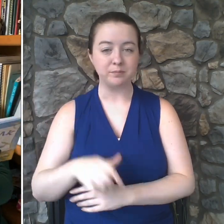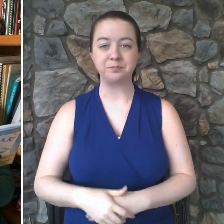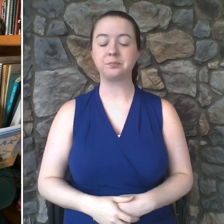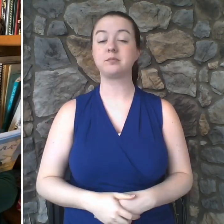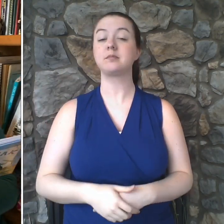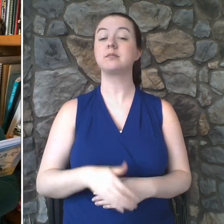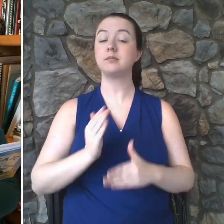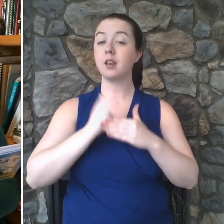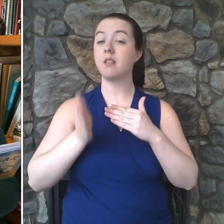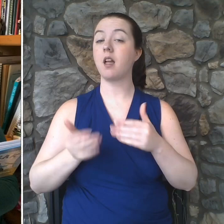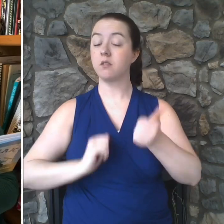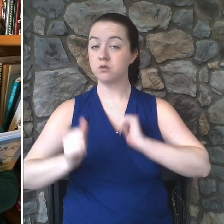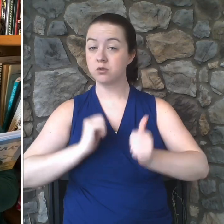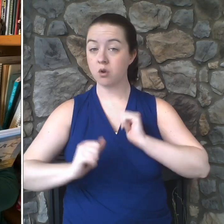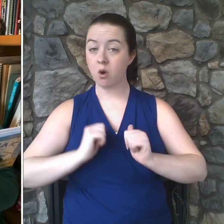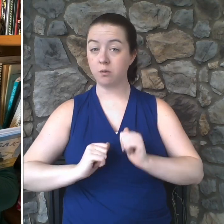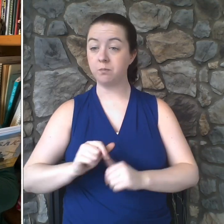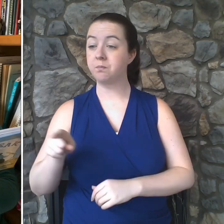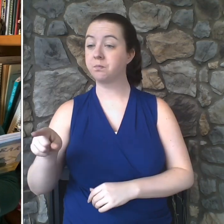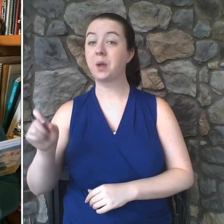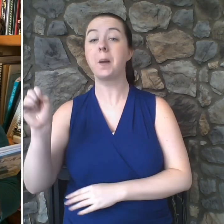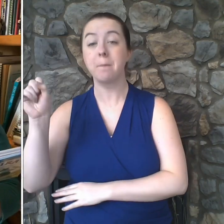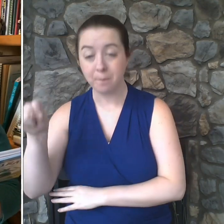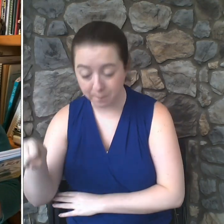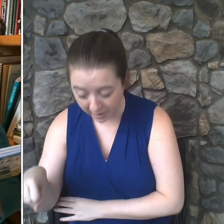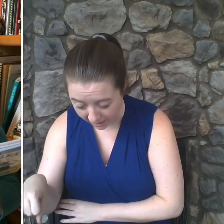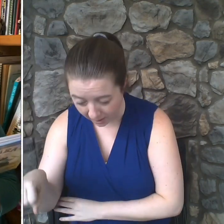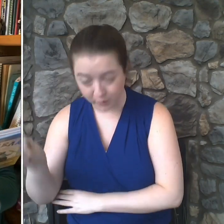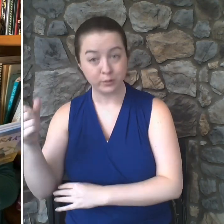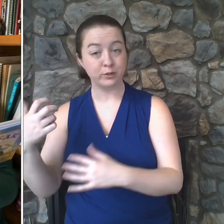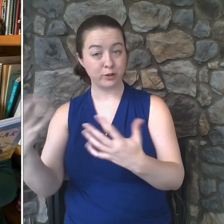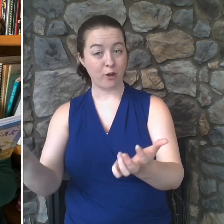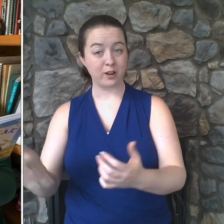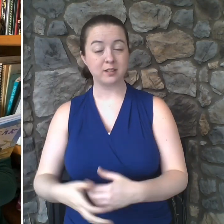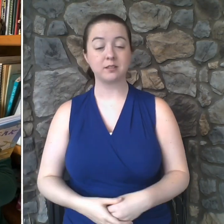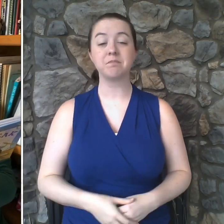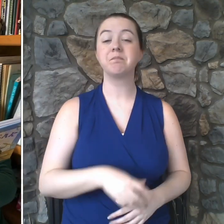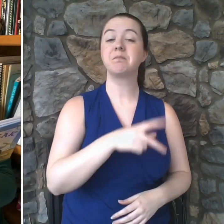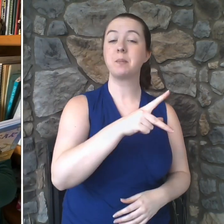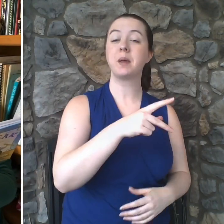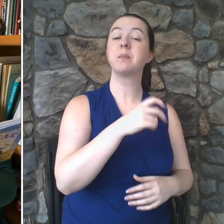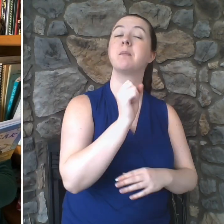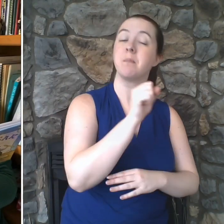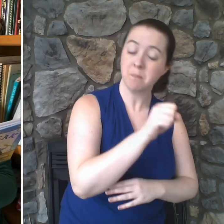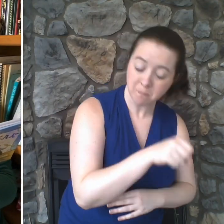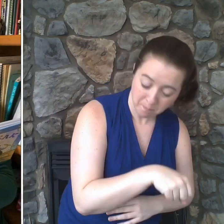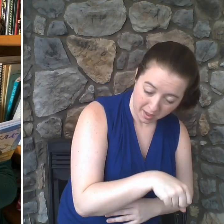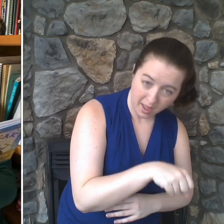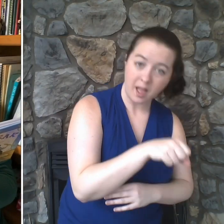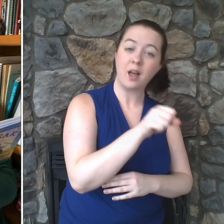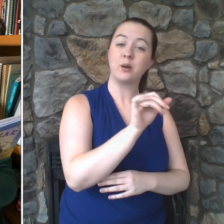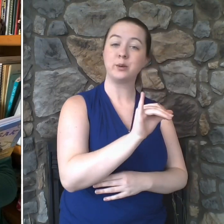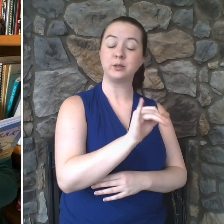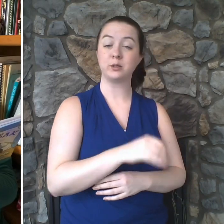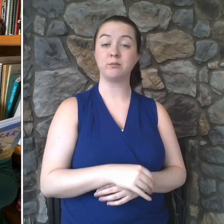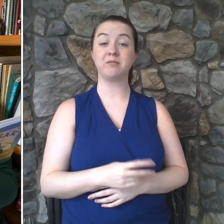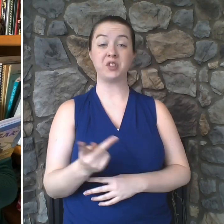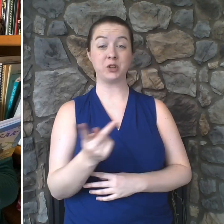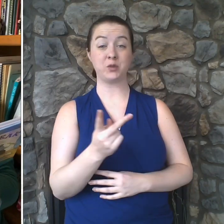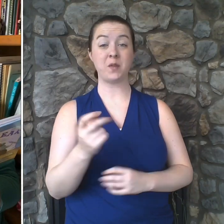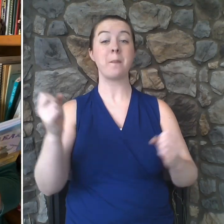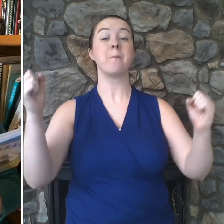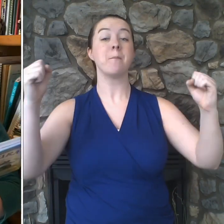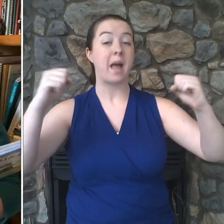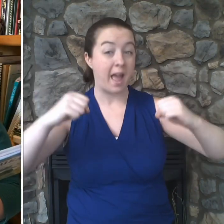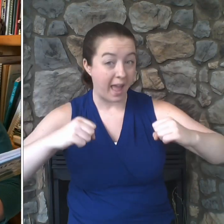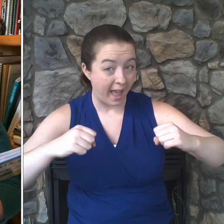At the end of the show, Squeak bowed to the audience. Pip bowed too. And then they